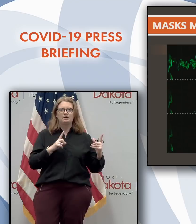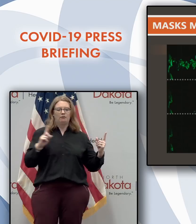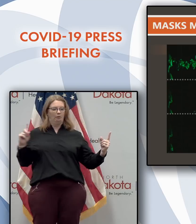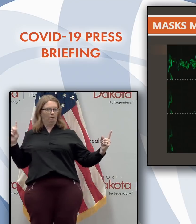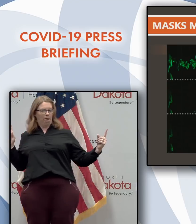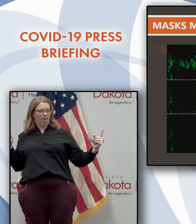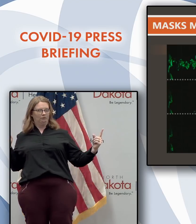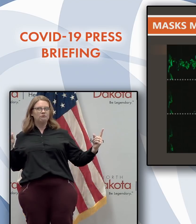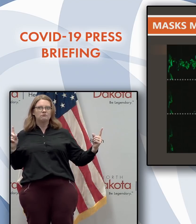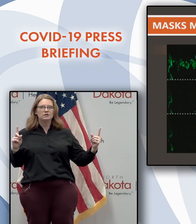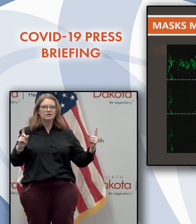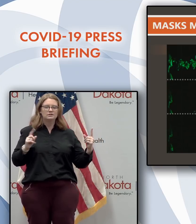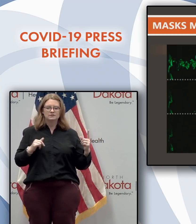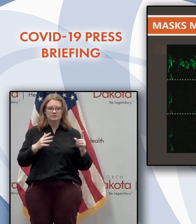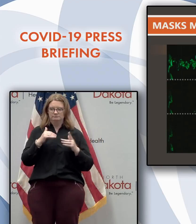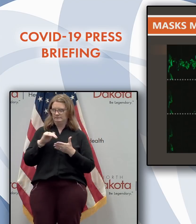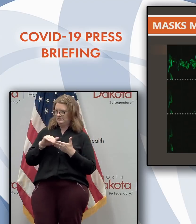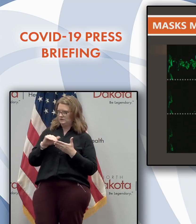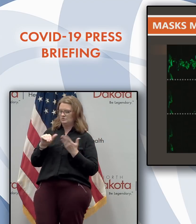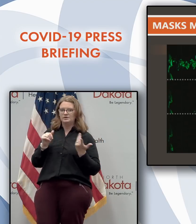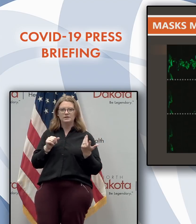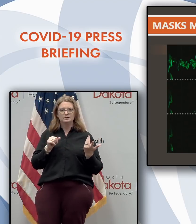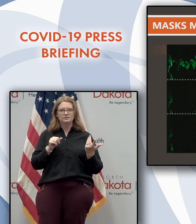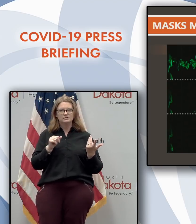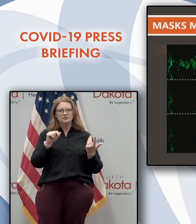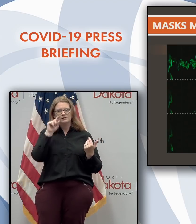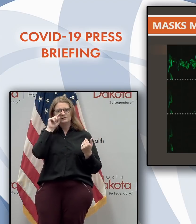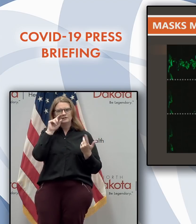and say, the person says, excuse me. Of course, this is why we've